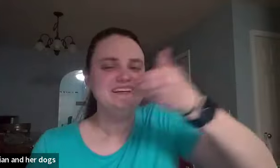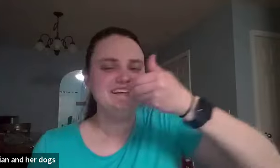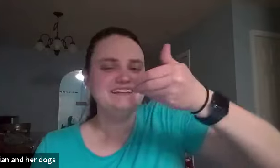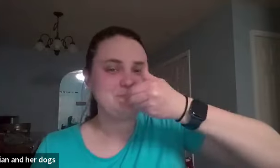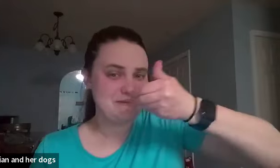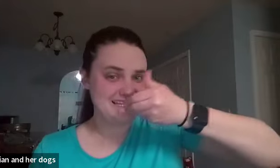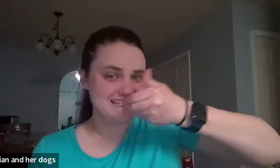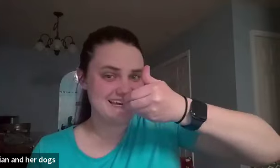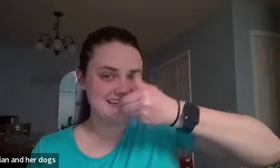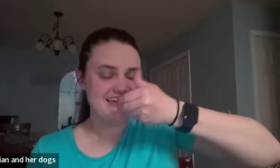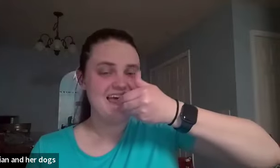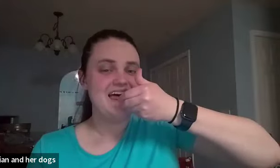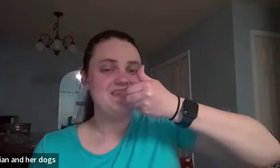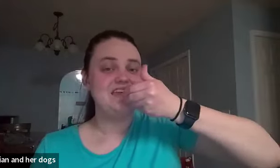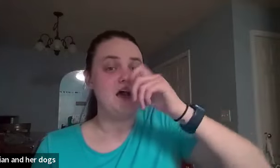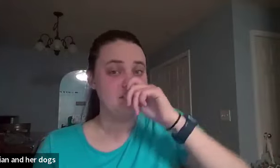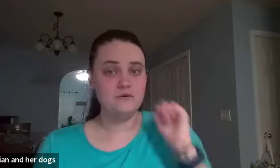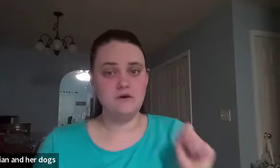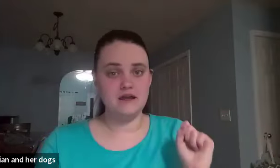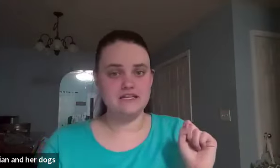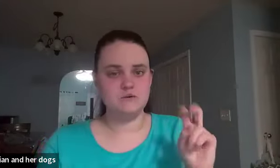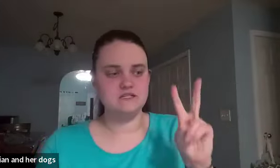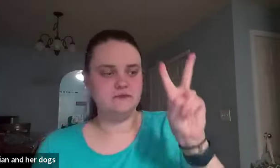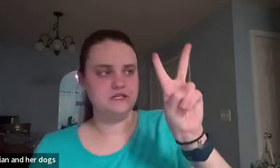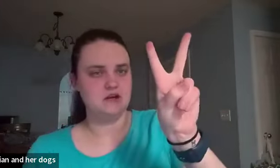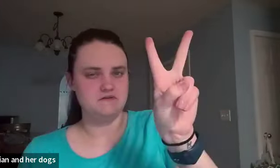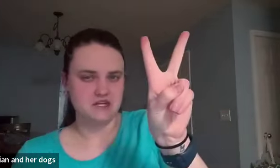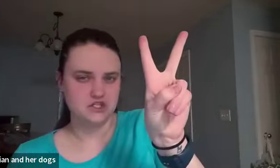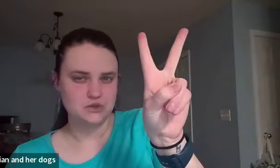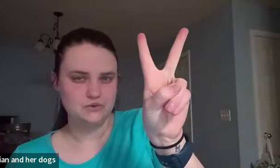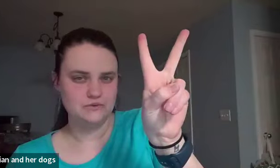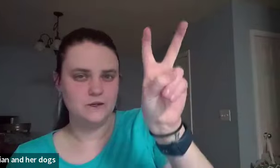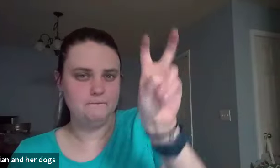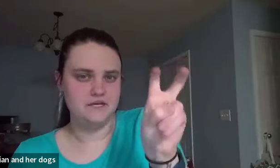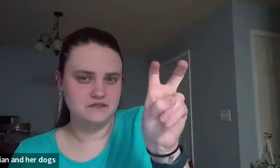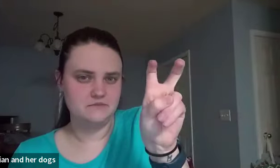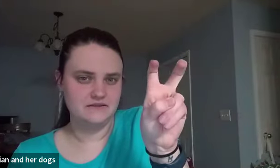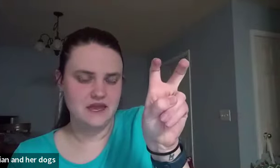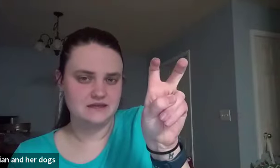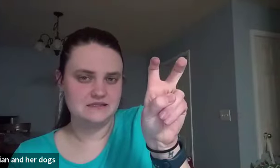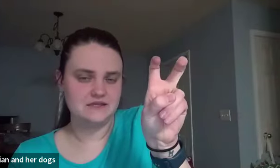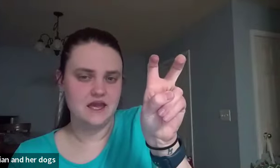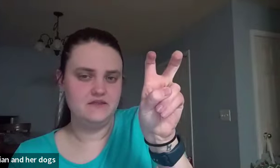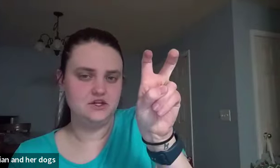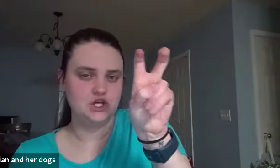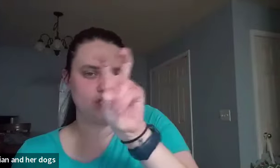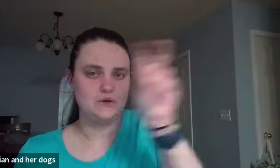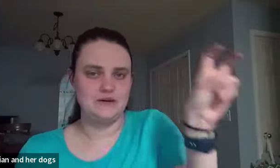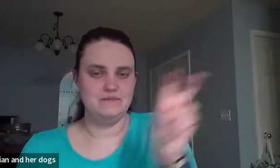So pizza. The other one is going to be, you're going to have that two, Gonna bend them like the X, and then you're gonna go make